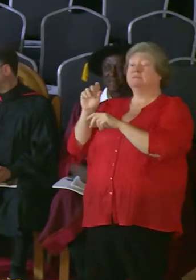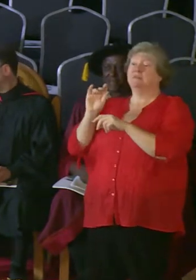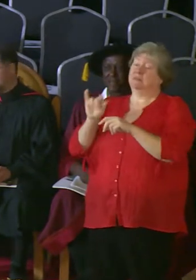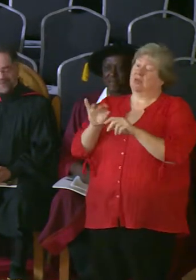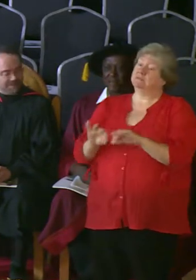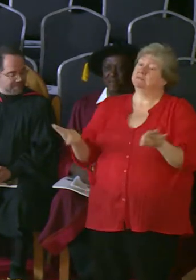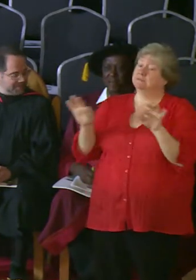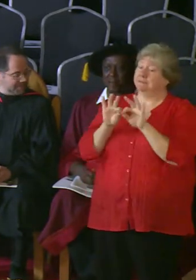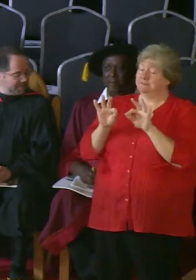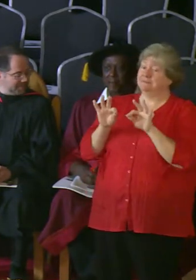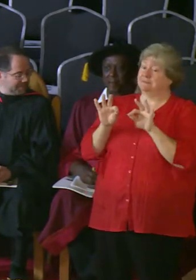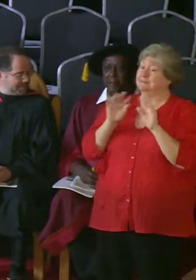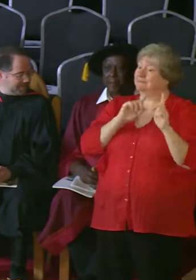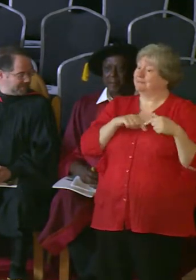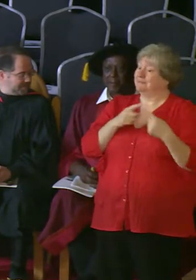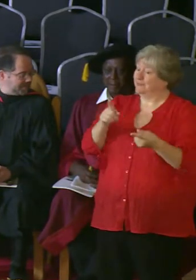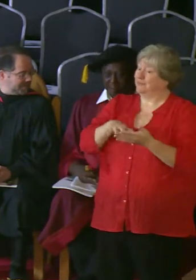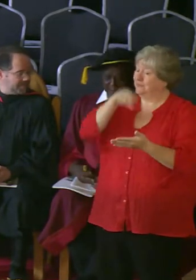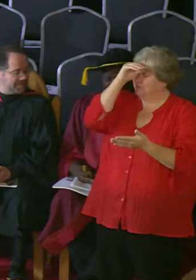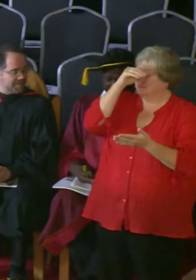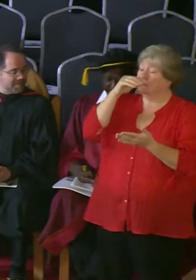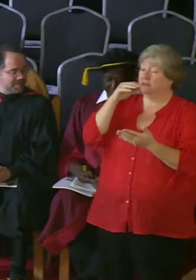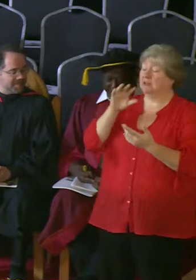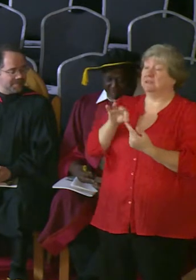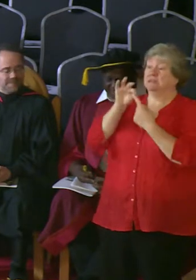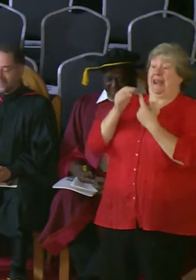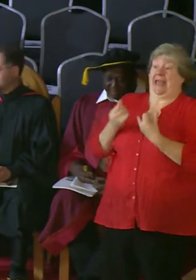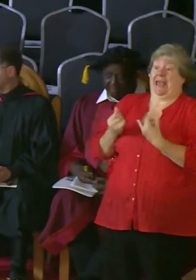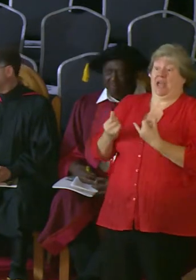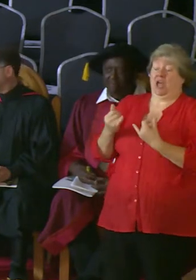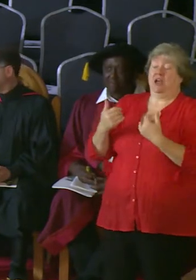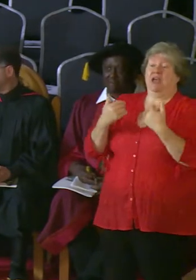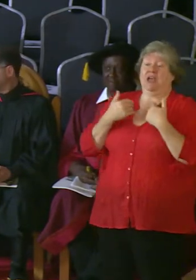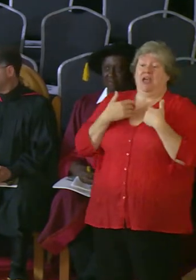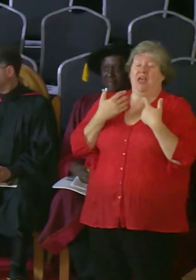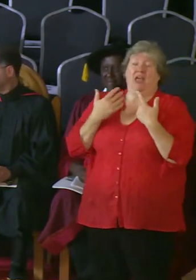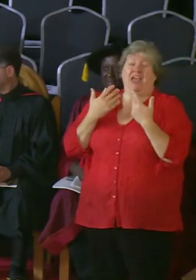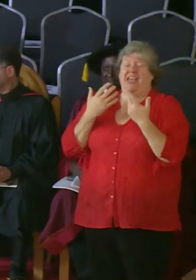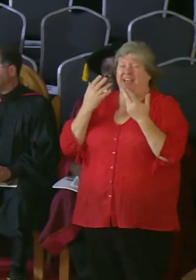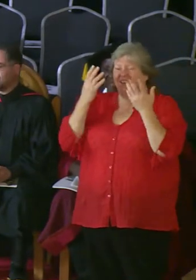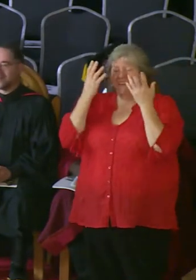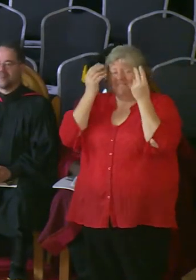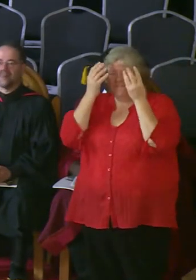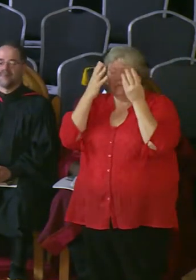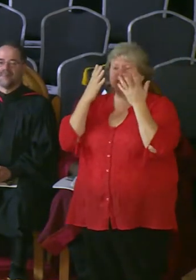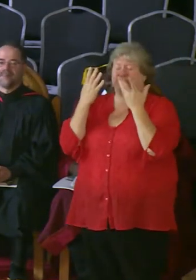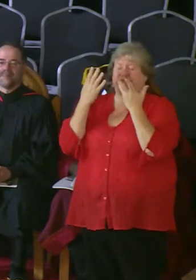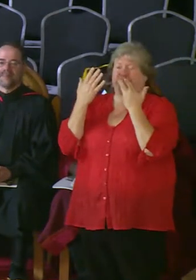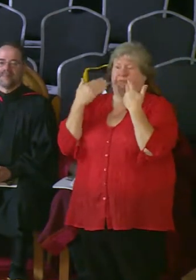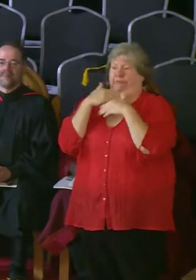learning, especially in this disturbing era of alternative facts and fake news.